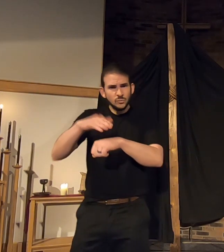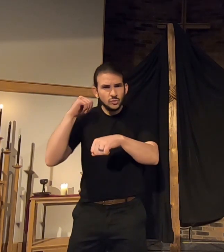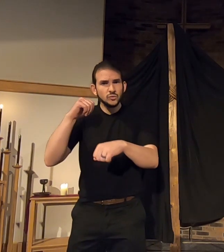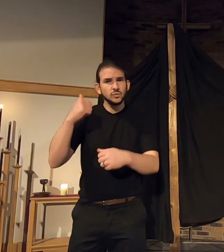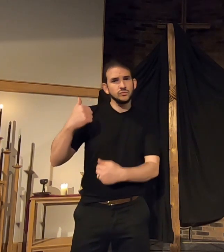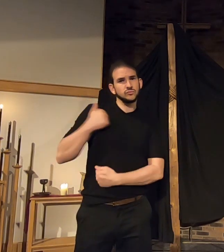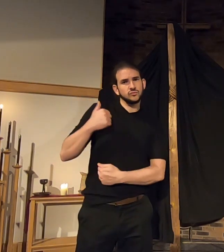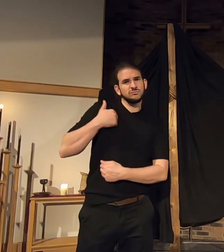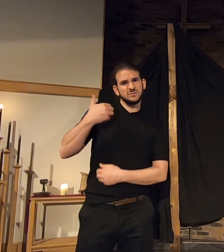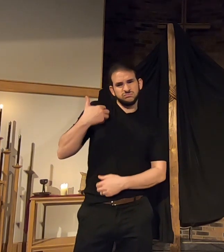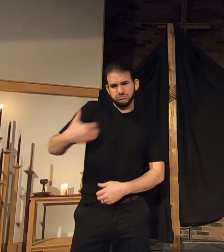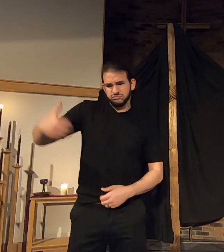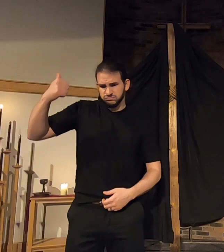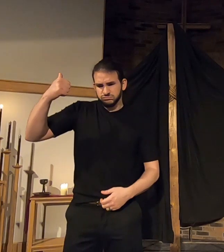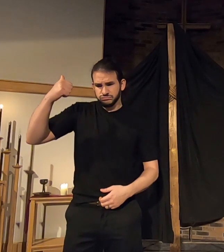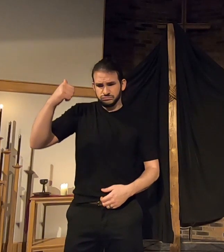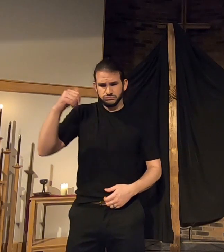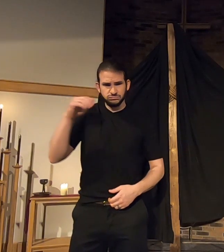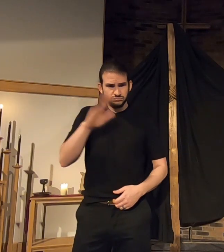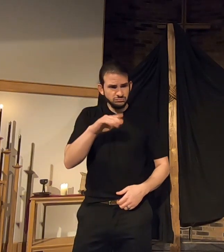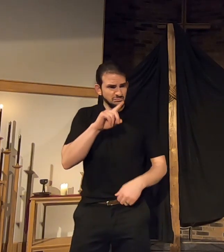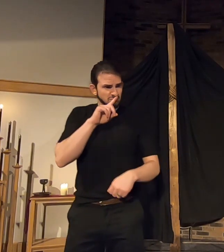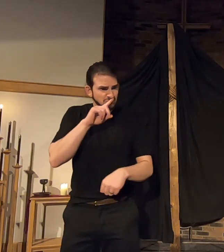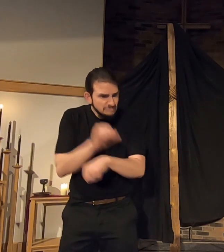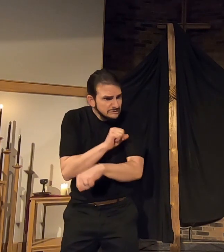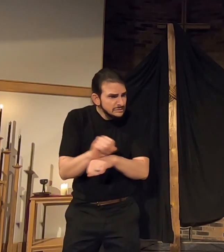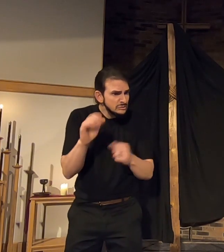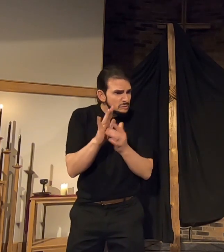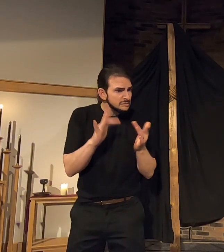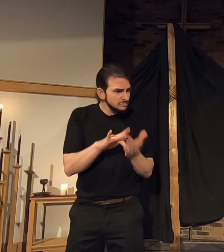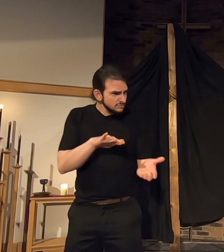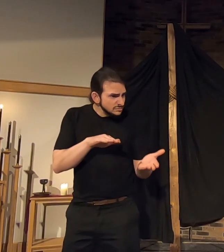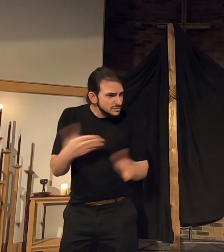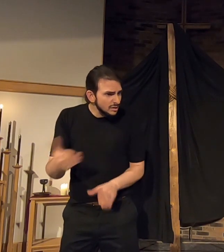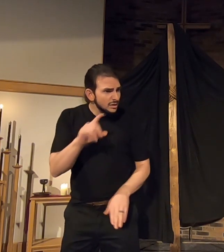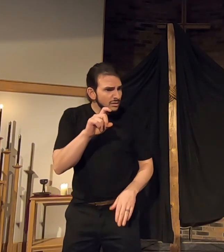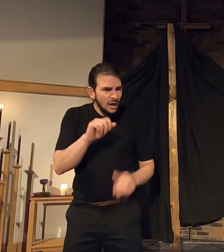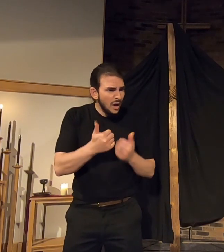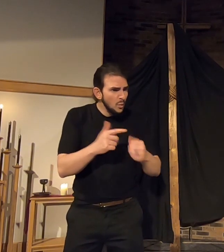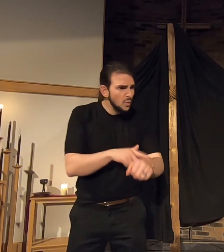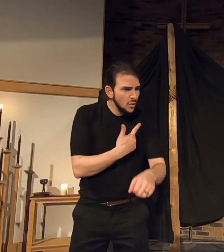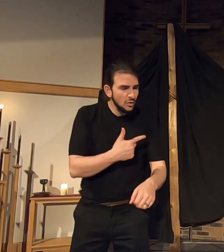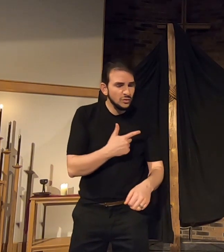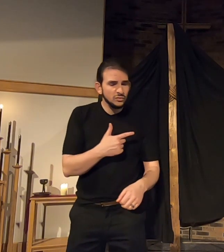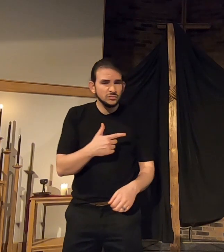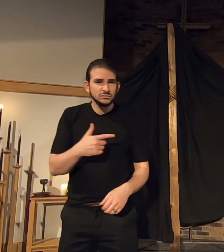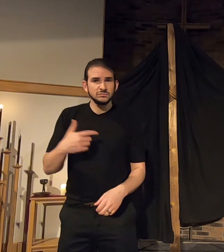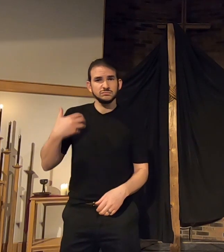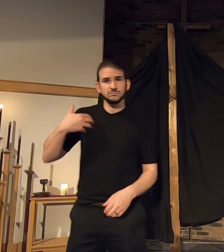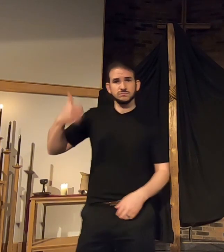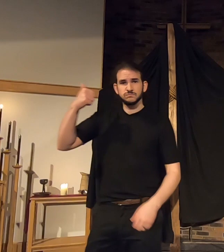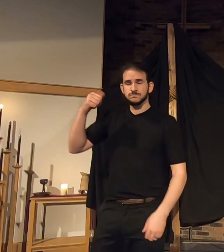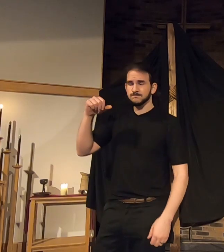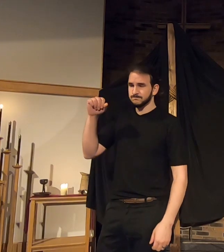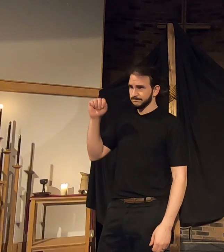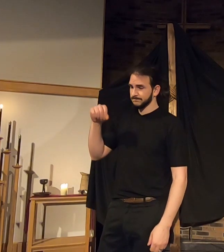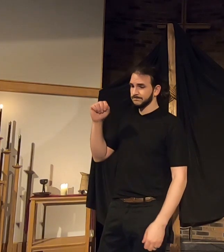and he called in the army officer to find out if Jesus had been dead very long. After